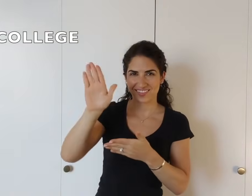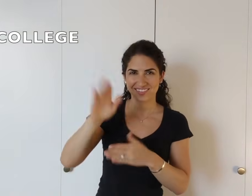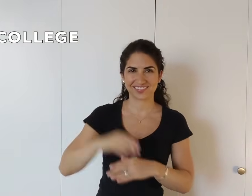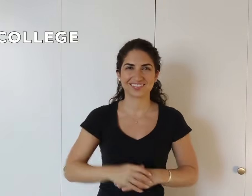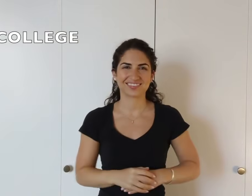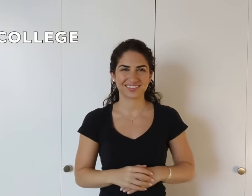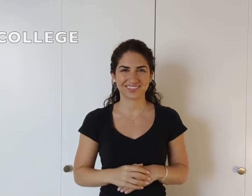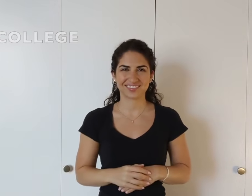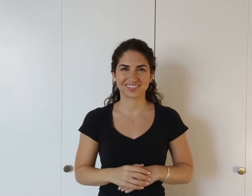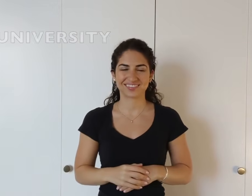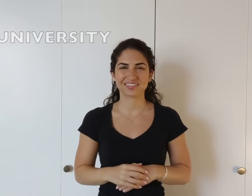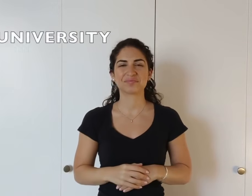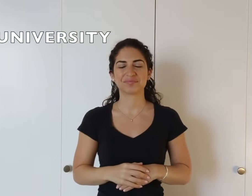college.